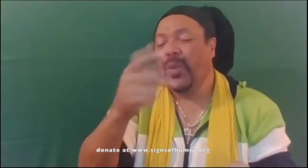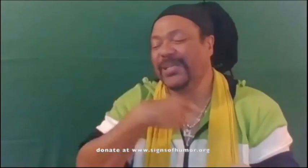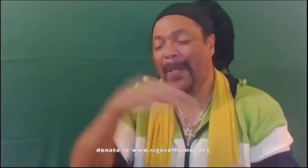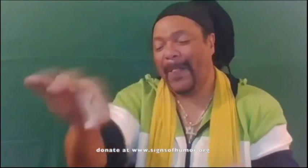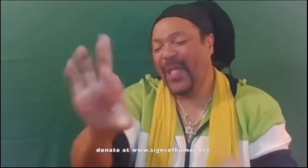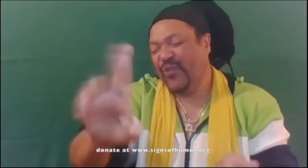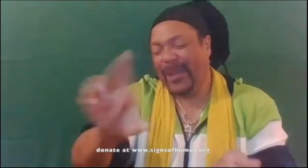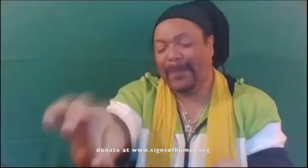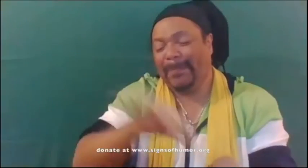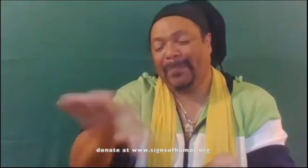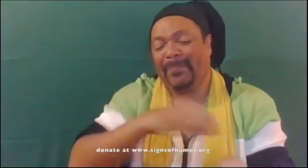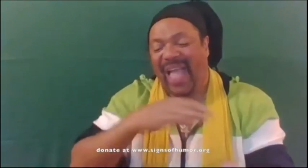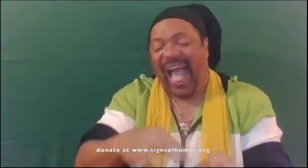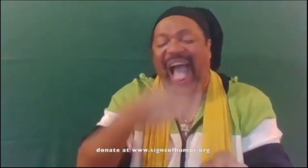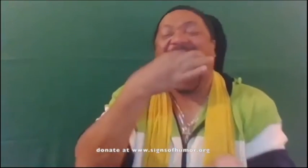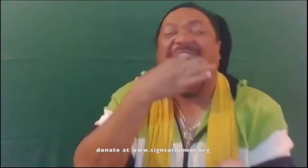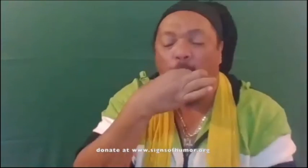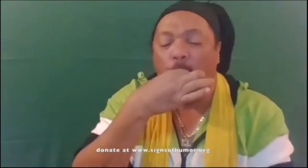it was called hot wings,